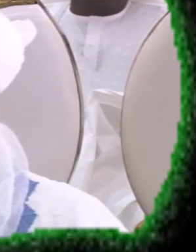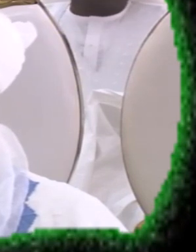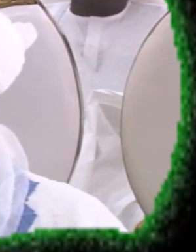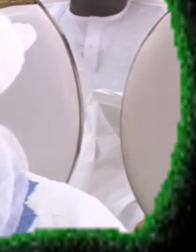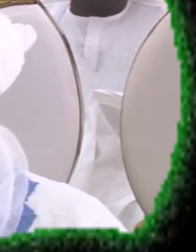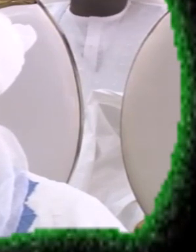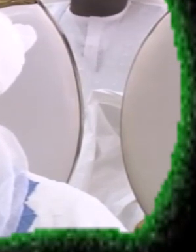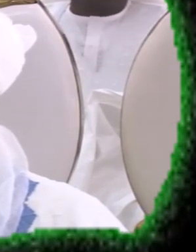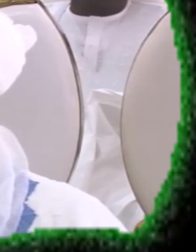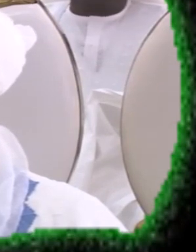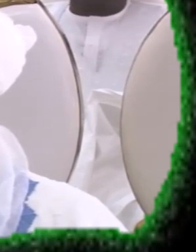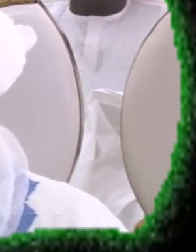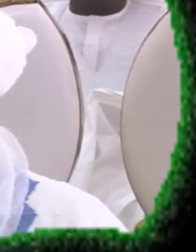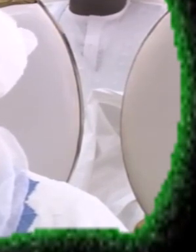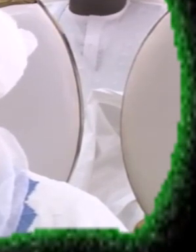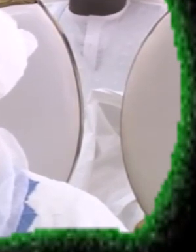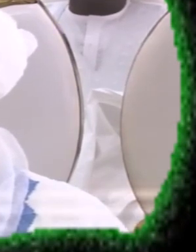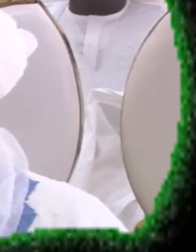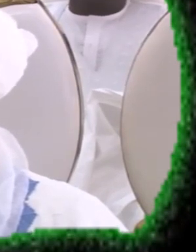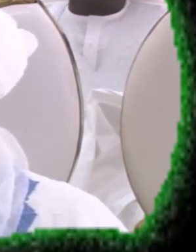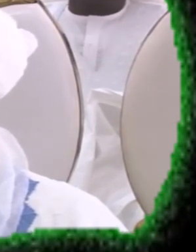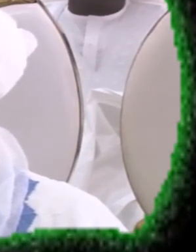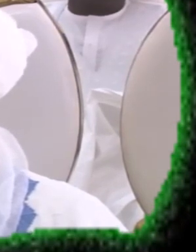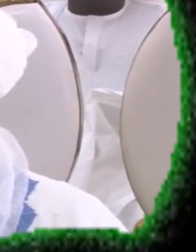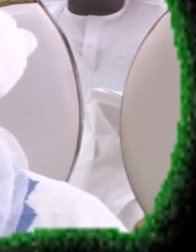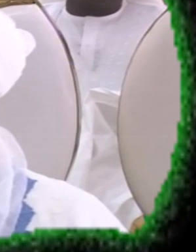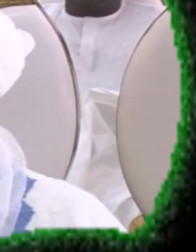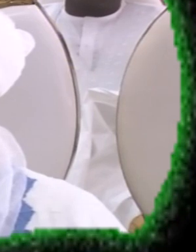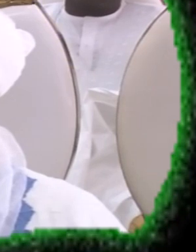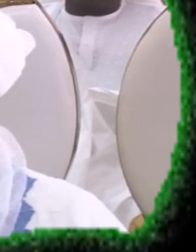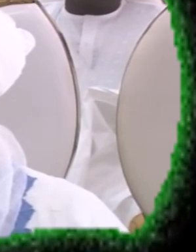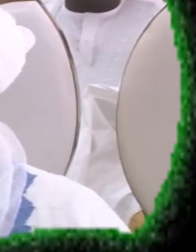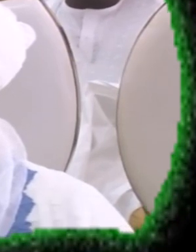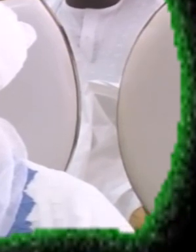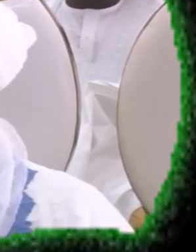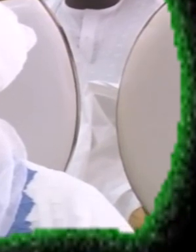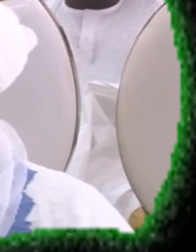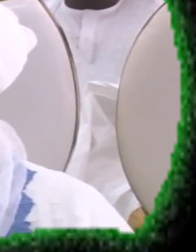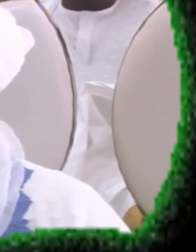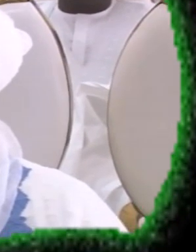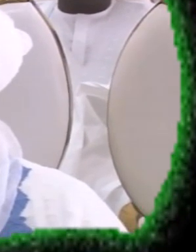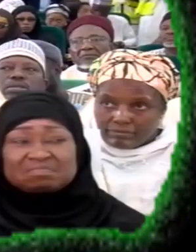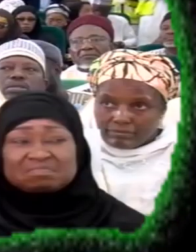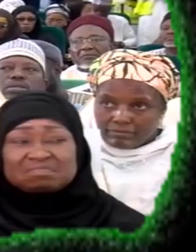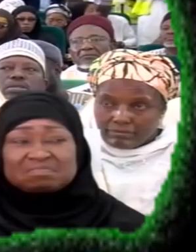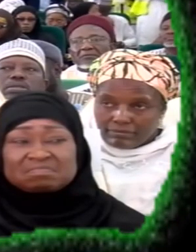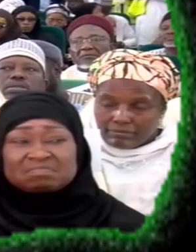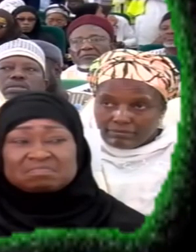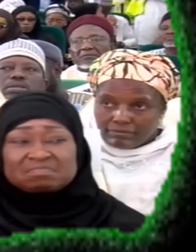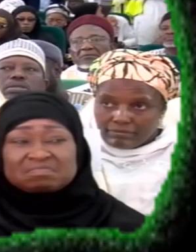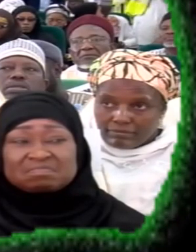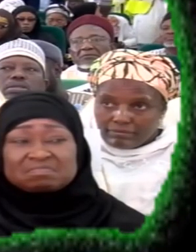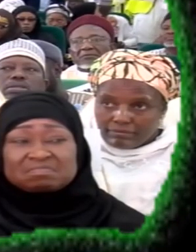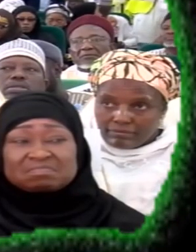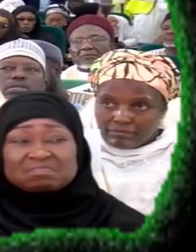Neither Kashim Shettima nor Ashwaji Bola Ahmed Tinubu holds any PhD degree. We are